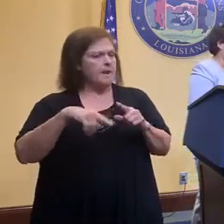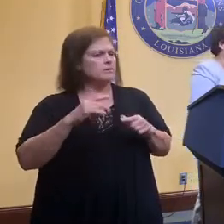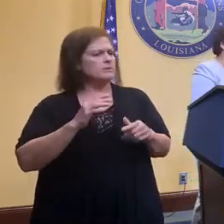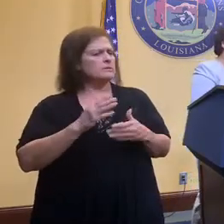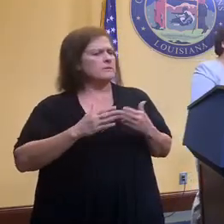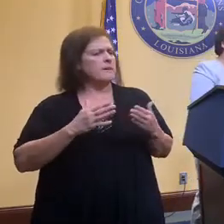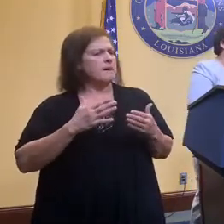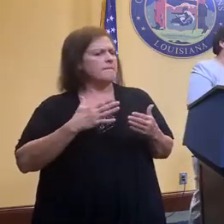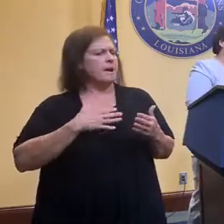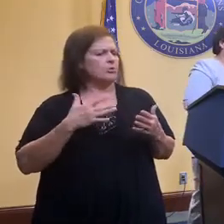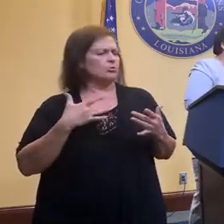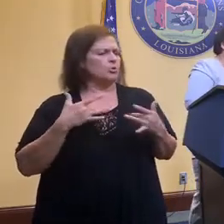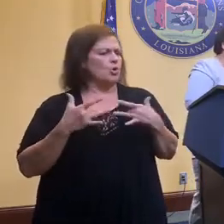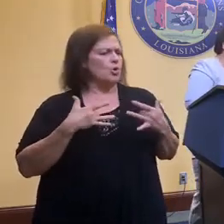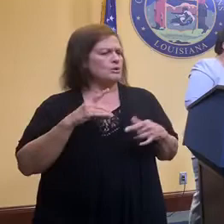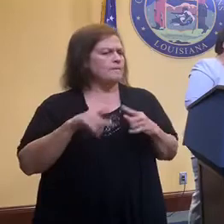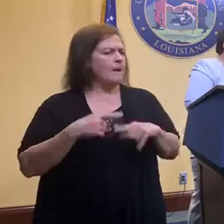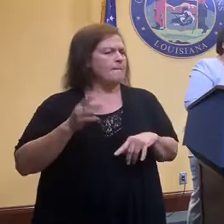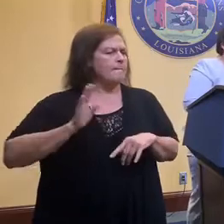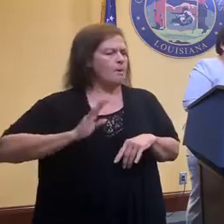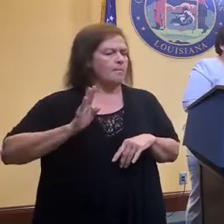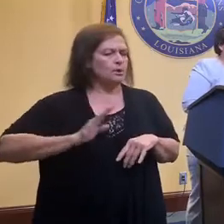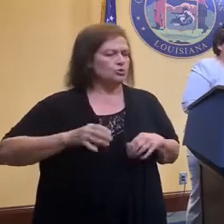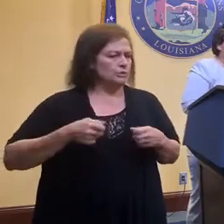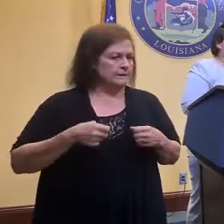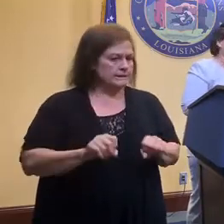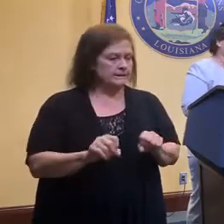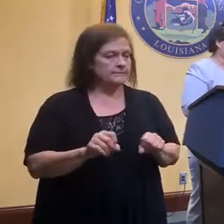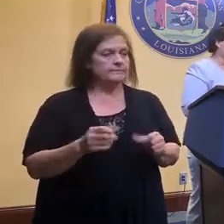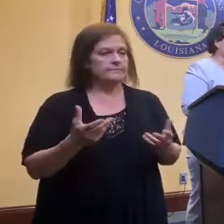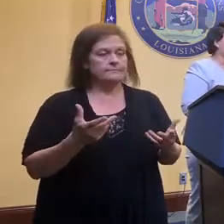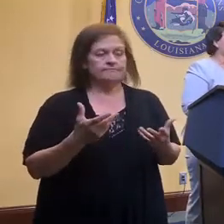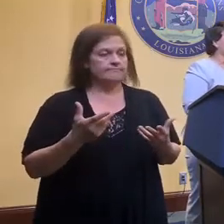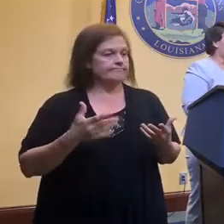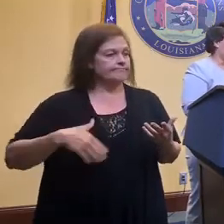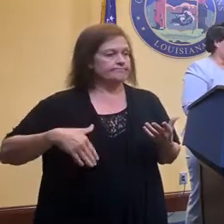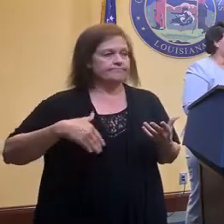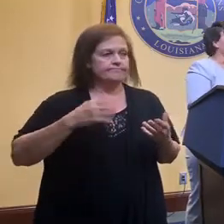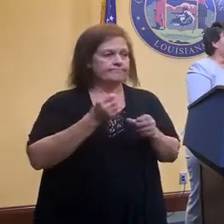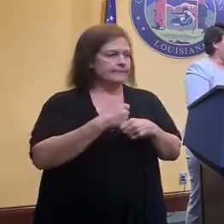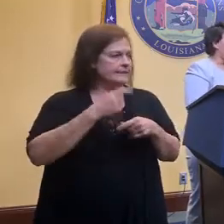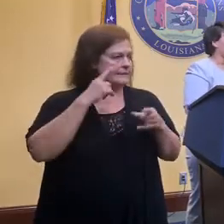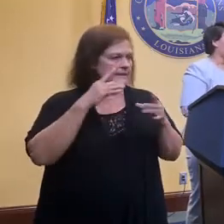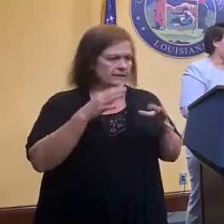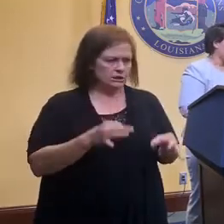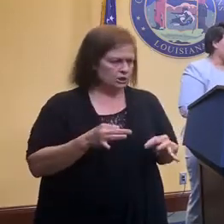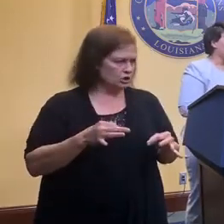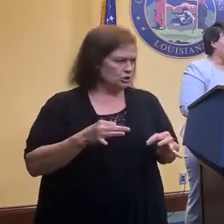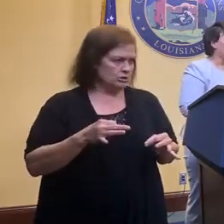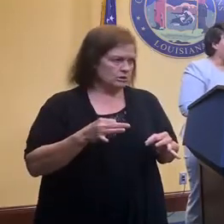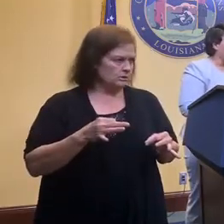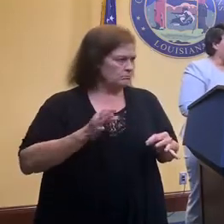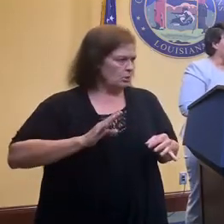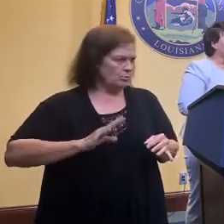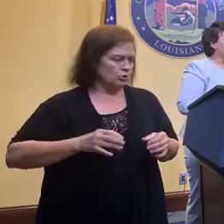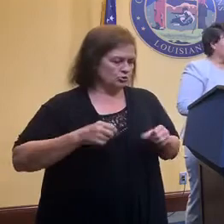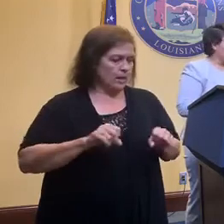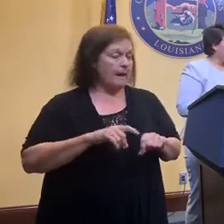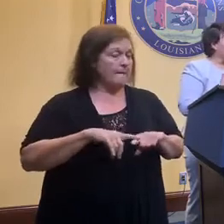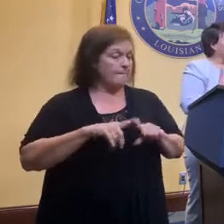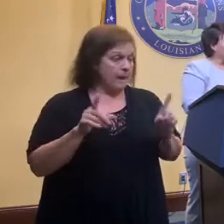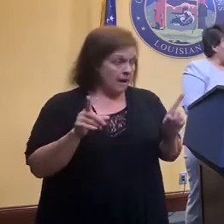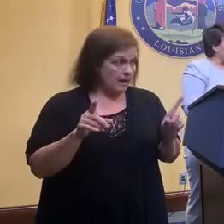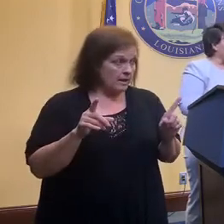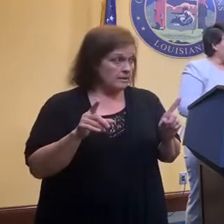that I have about Bourbon Street. And so no decisions have been made yet, about Bourbon Street. However,